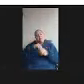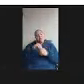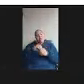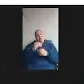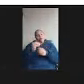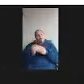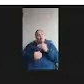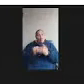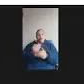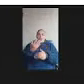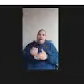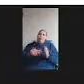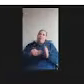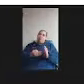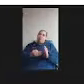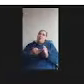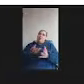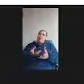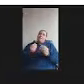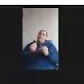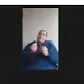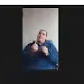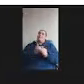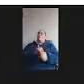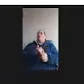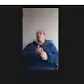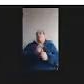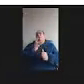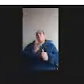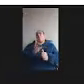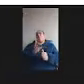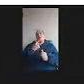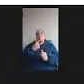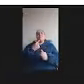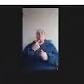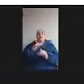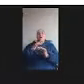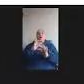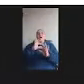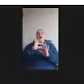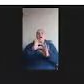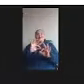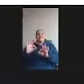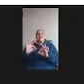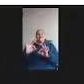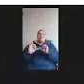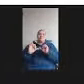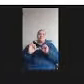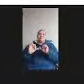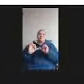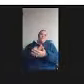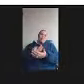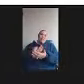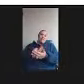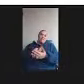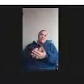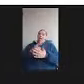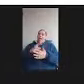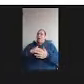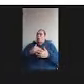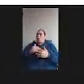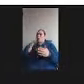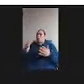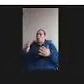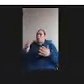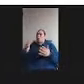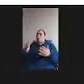gets to be followed to determine how those retained funds, how are we then going to retain, how are we